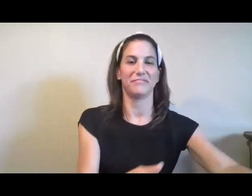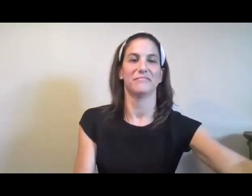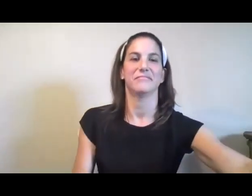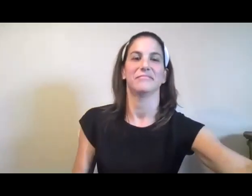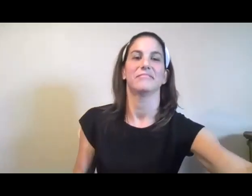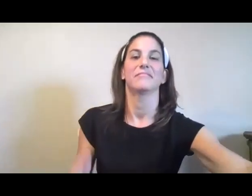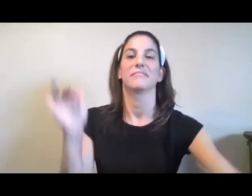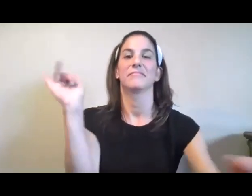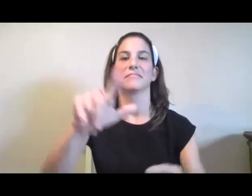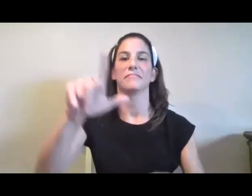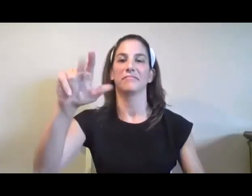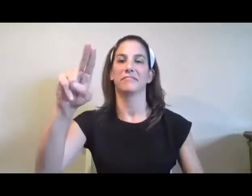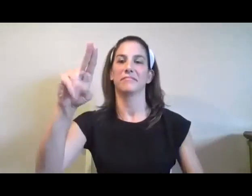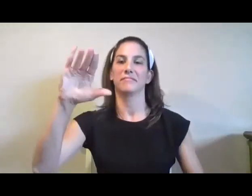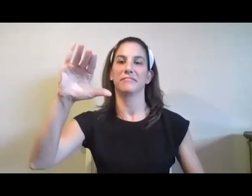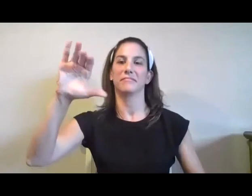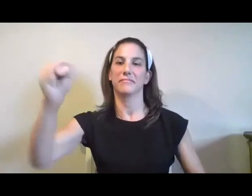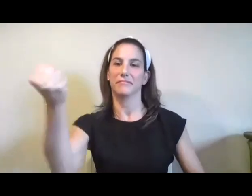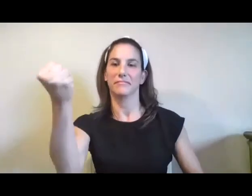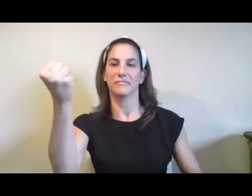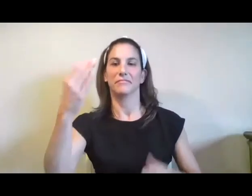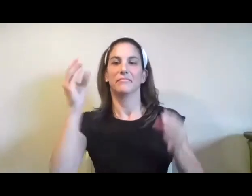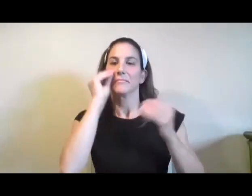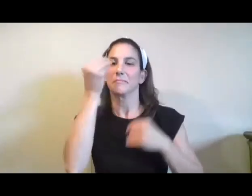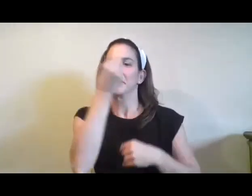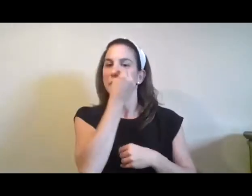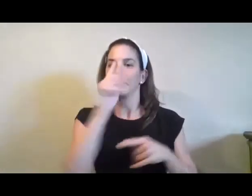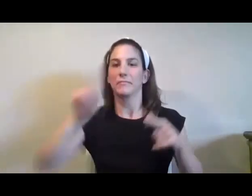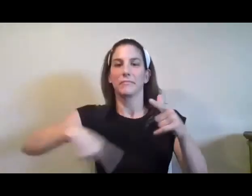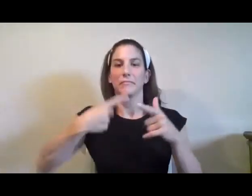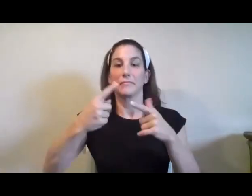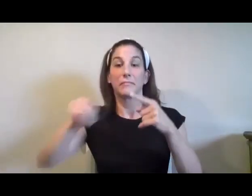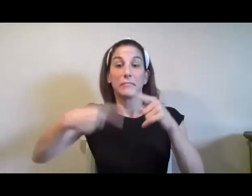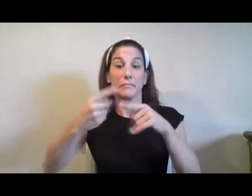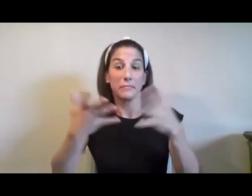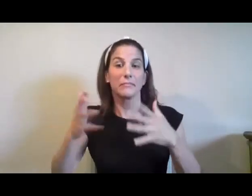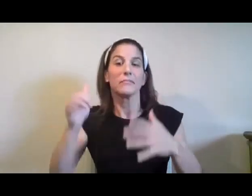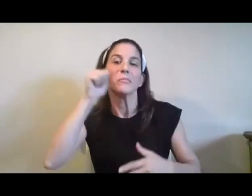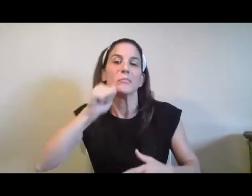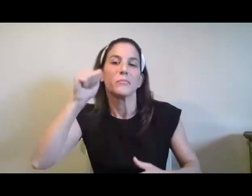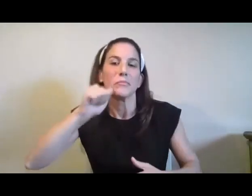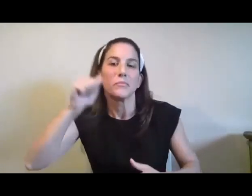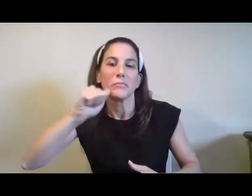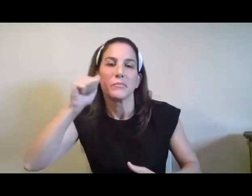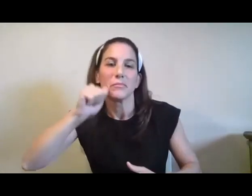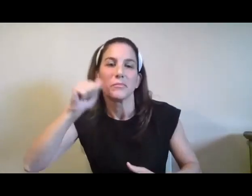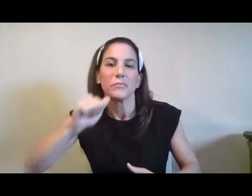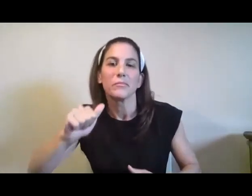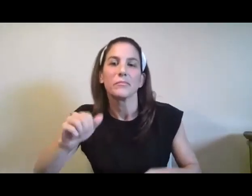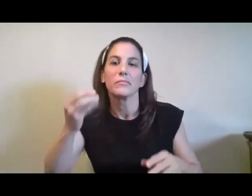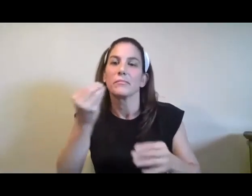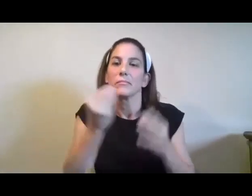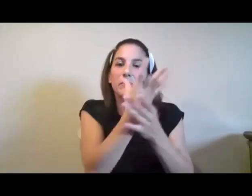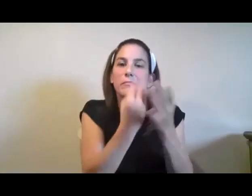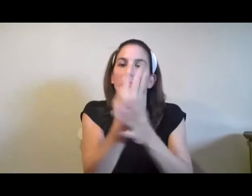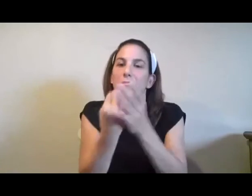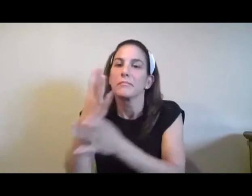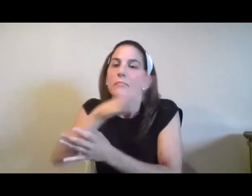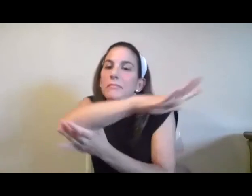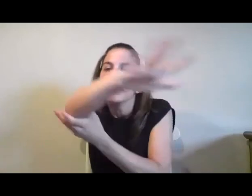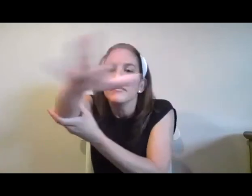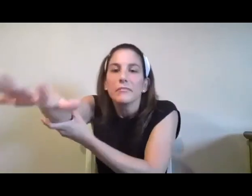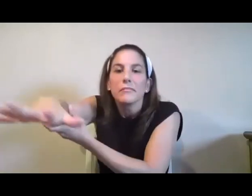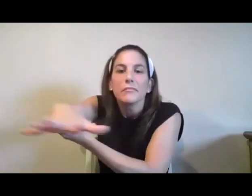And that's Lucy's Blooms, about a girl, a garden,